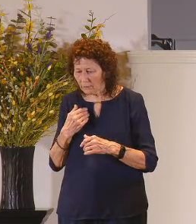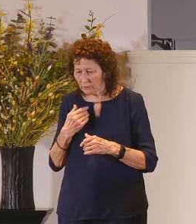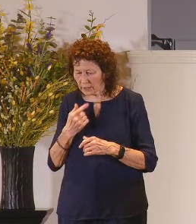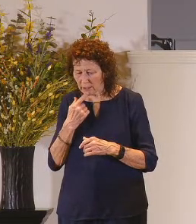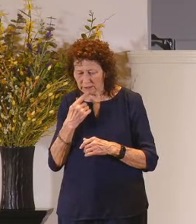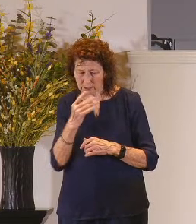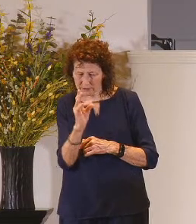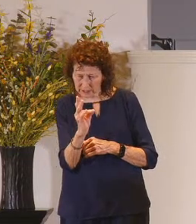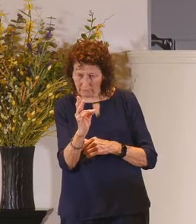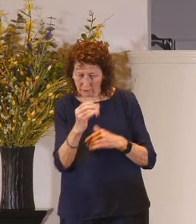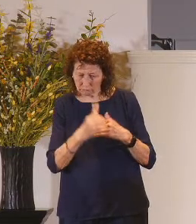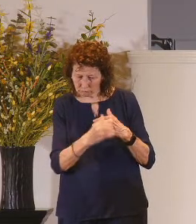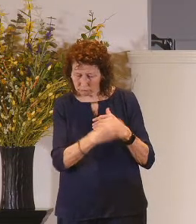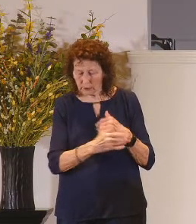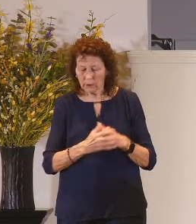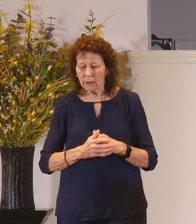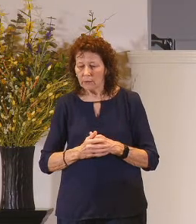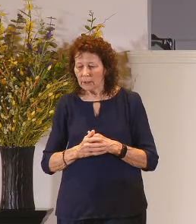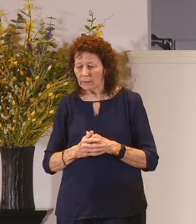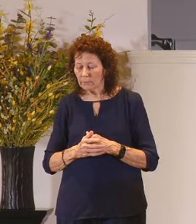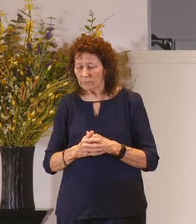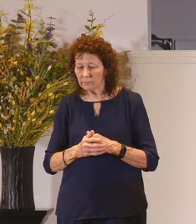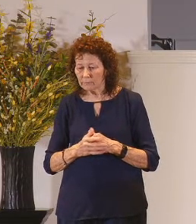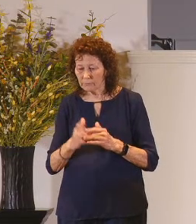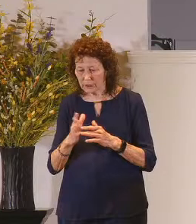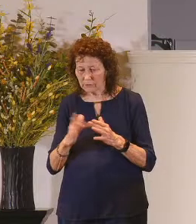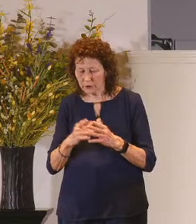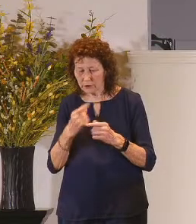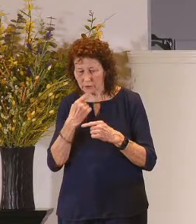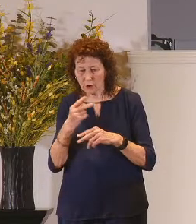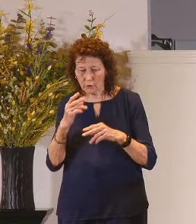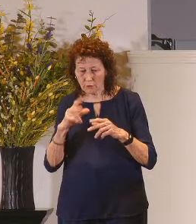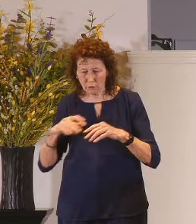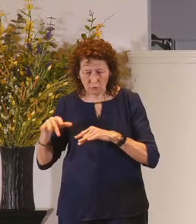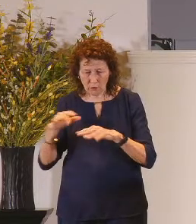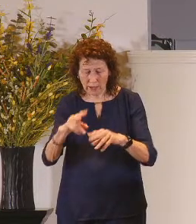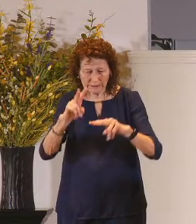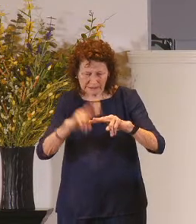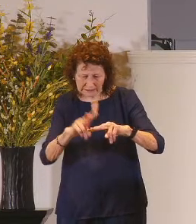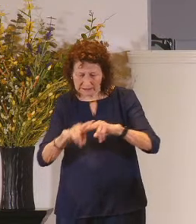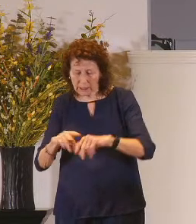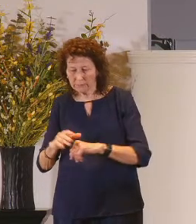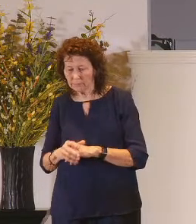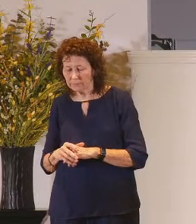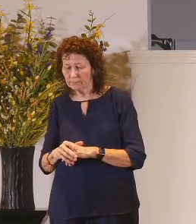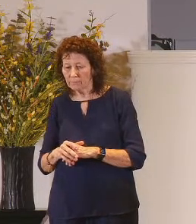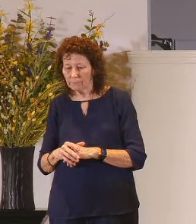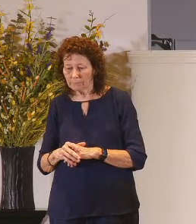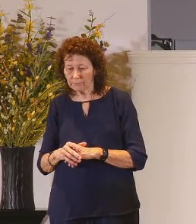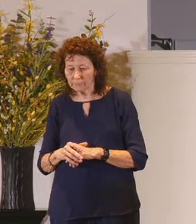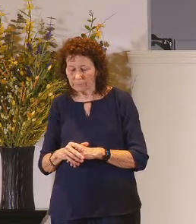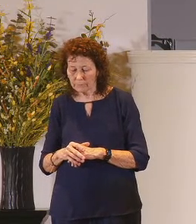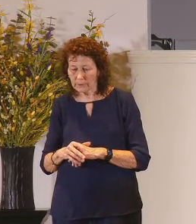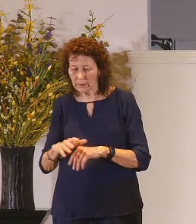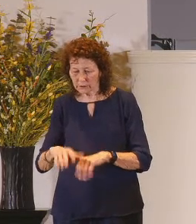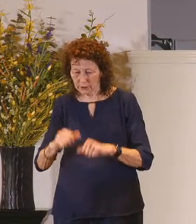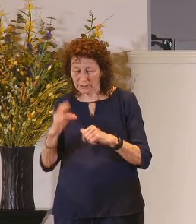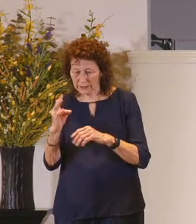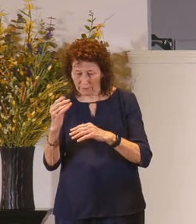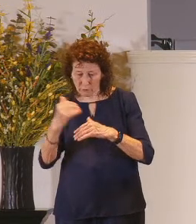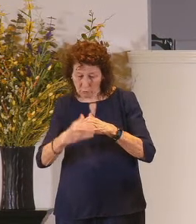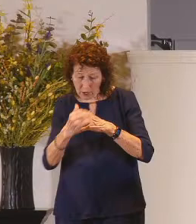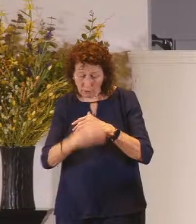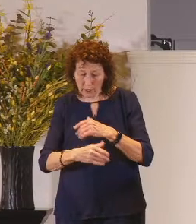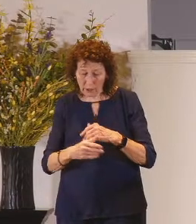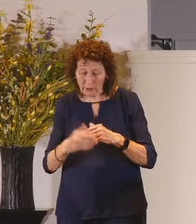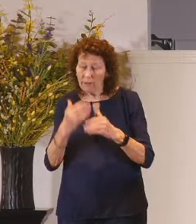said, "Seven." And he directed the crowd to sit down on the ground. And he took 7 loaves,